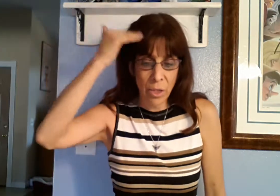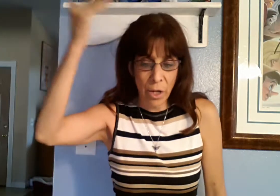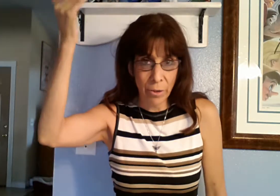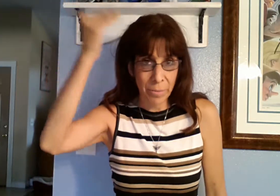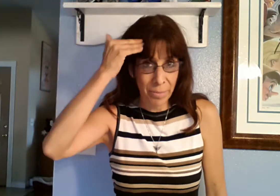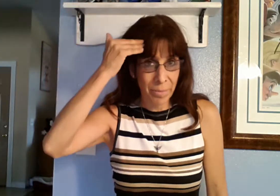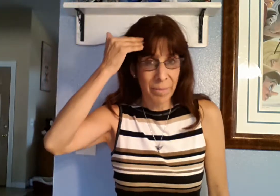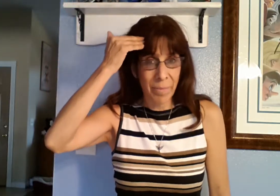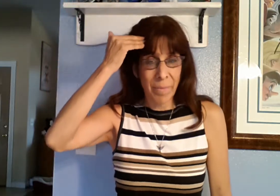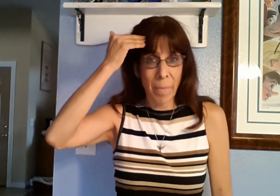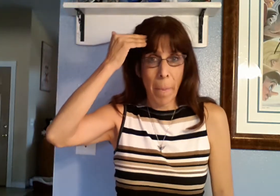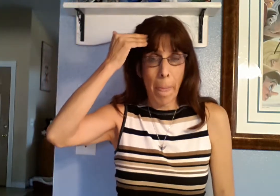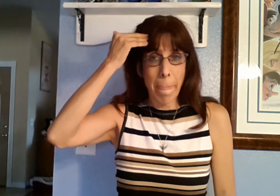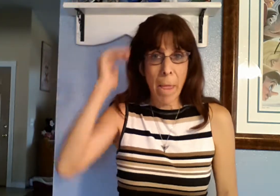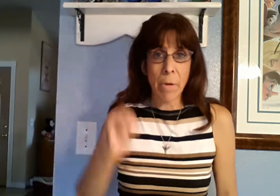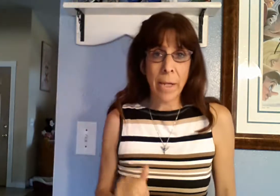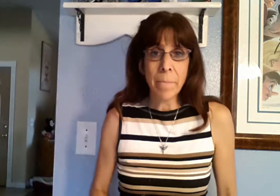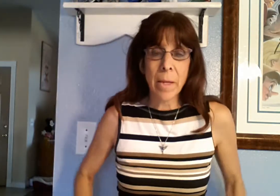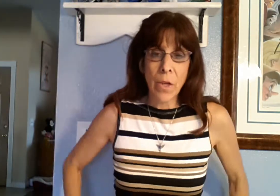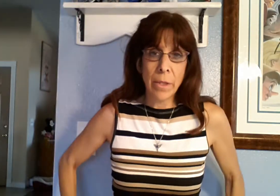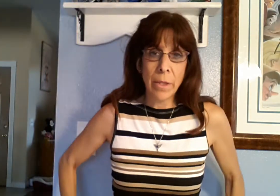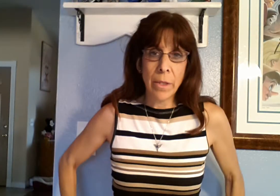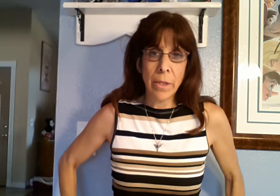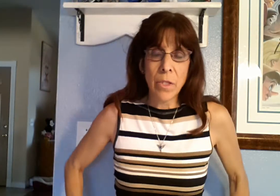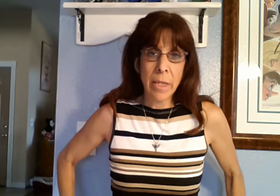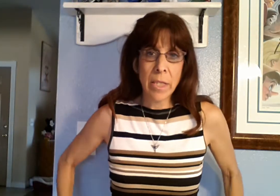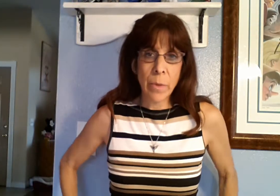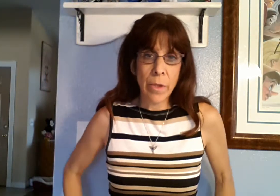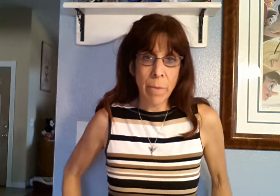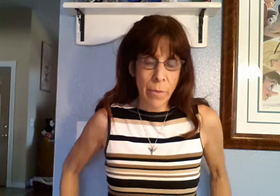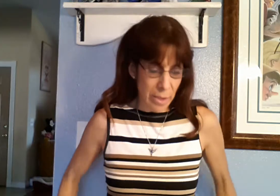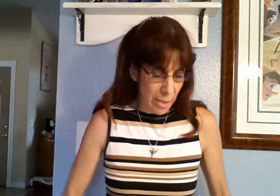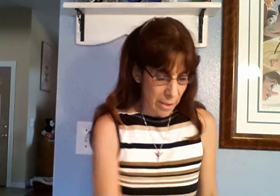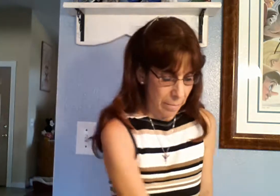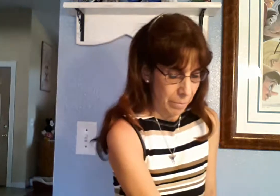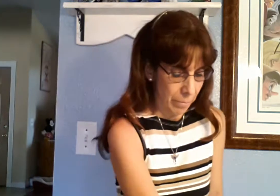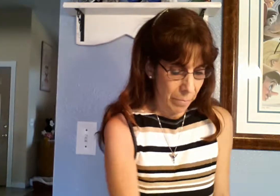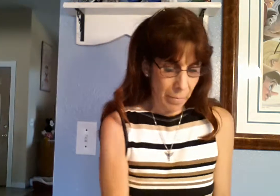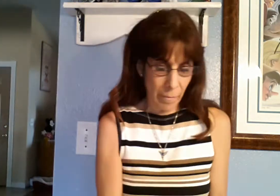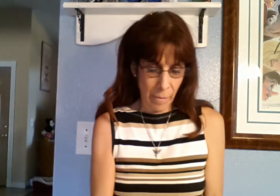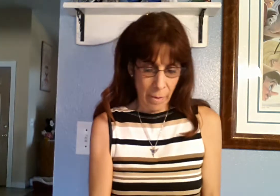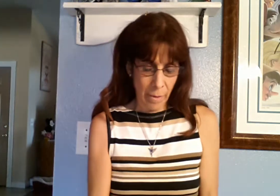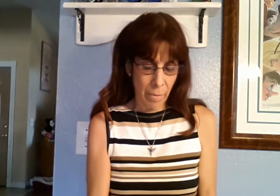know. Okay? So here it is with the music.